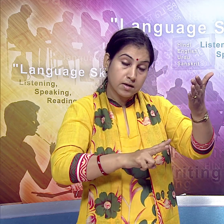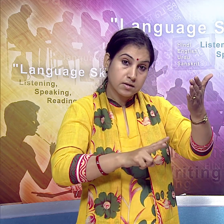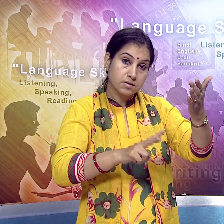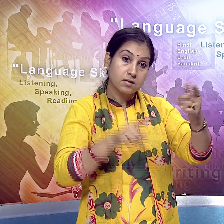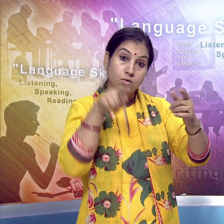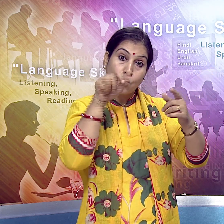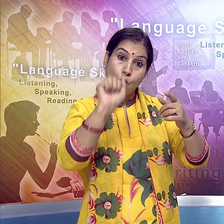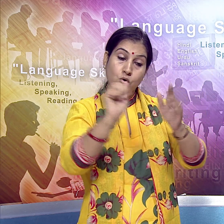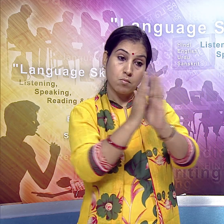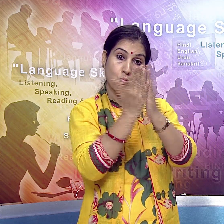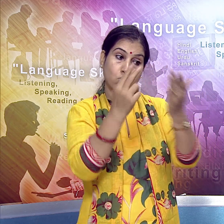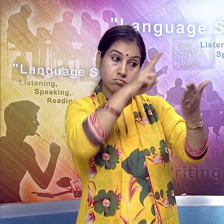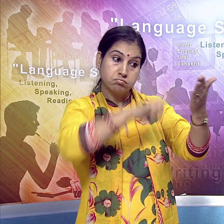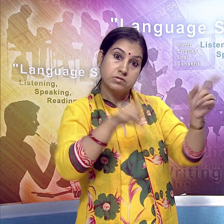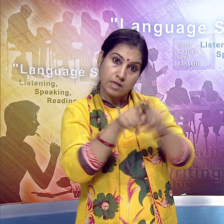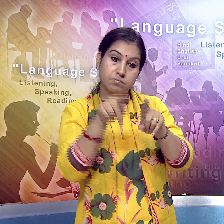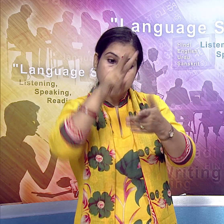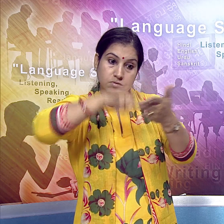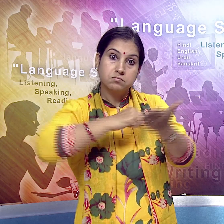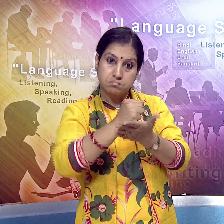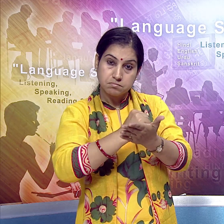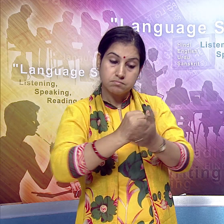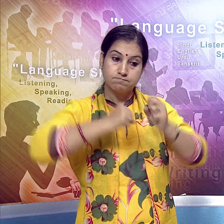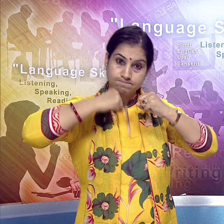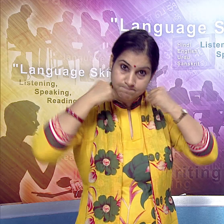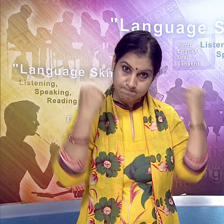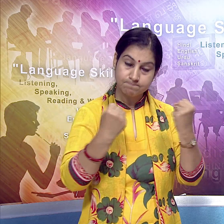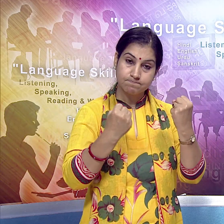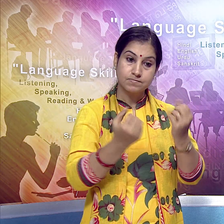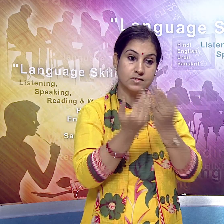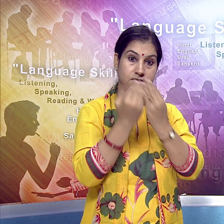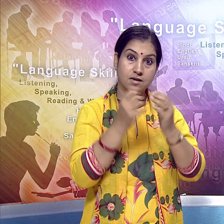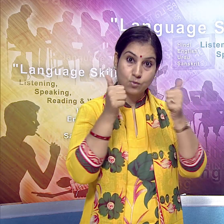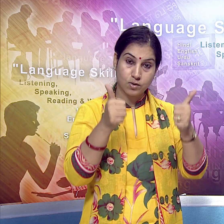book as well. Work hard, study well. Thank you.